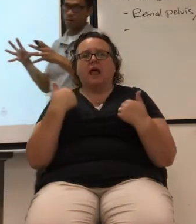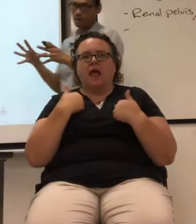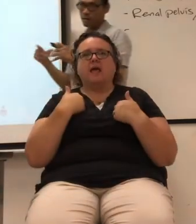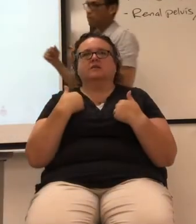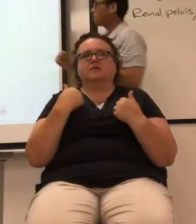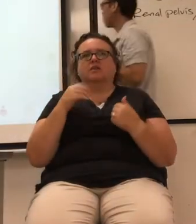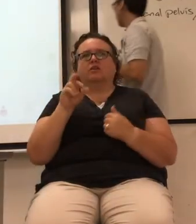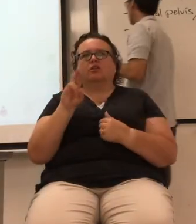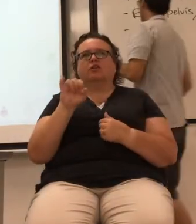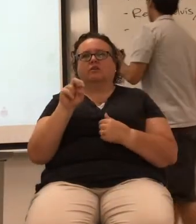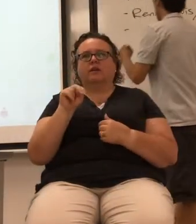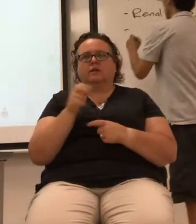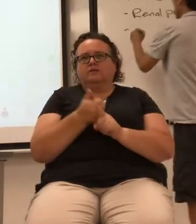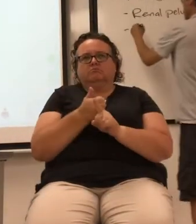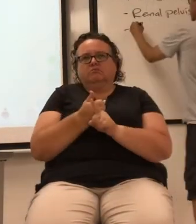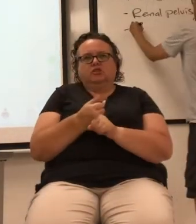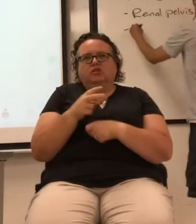there.